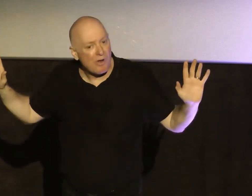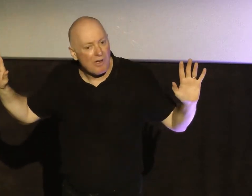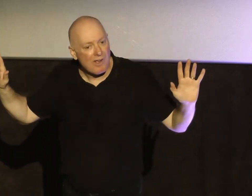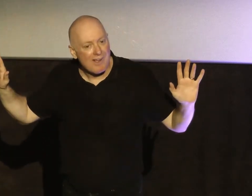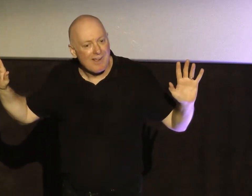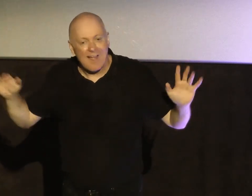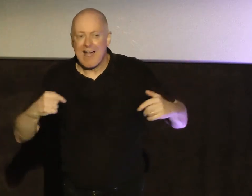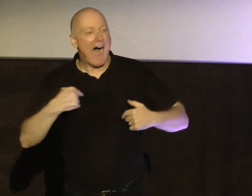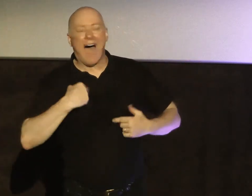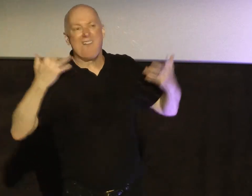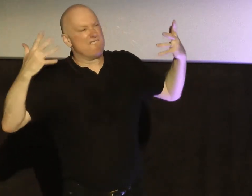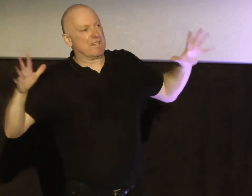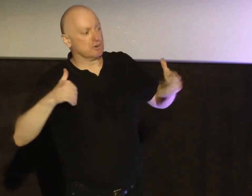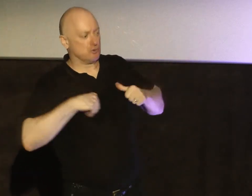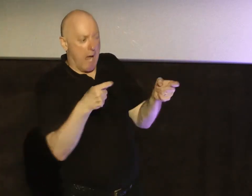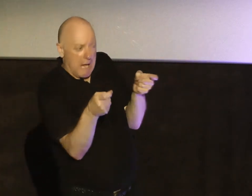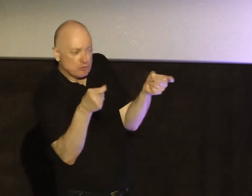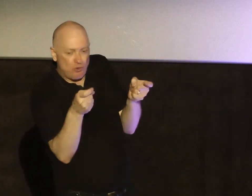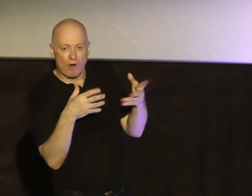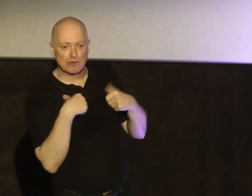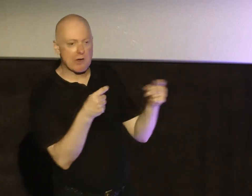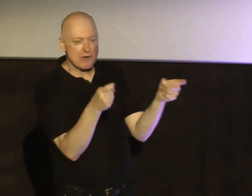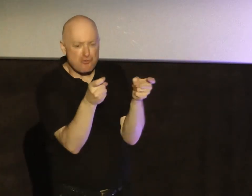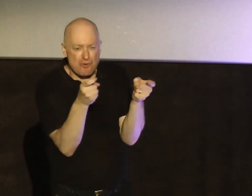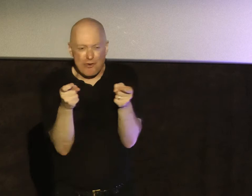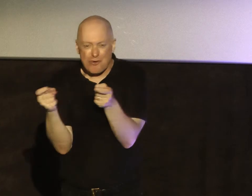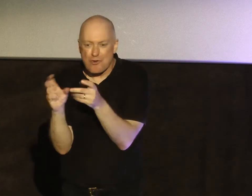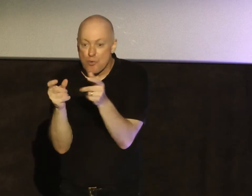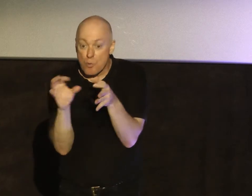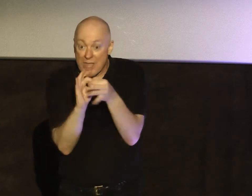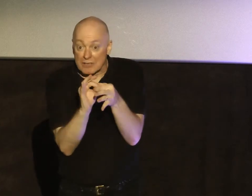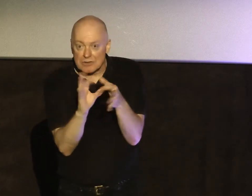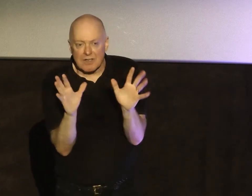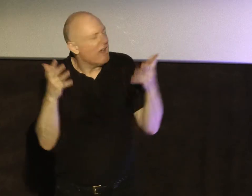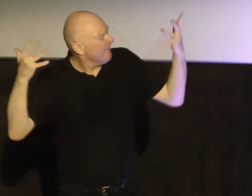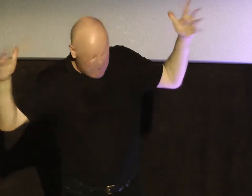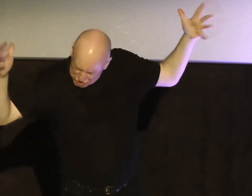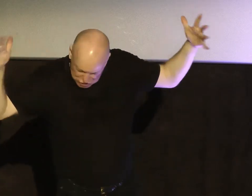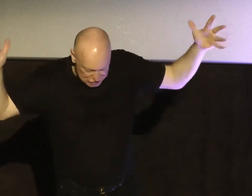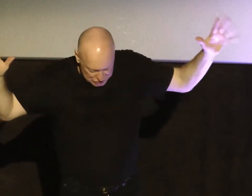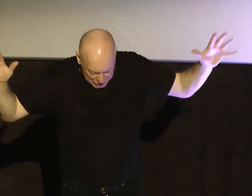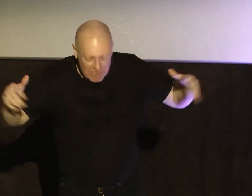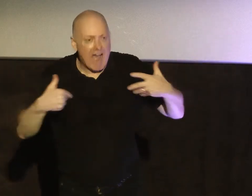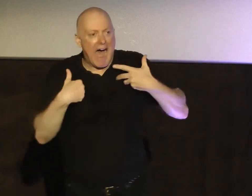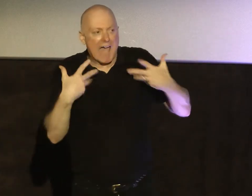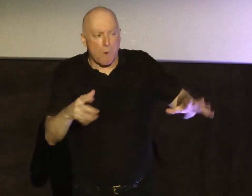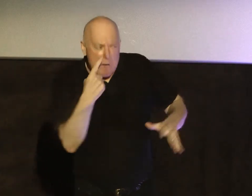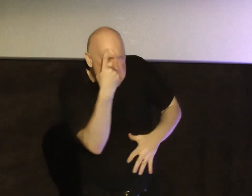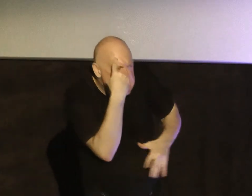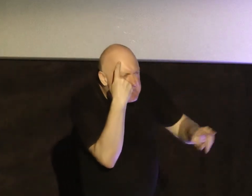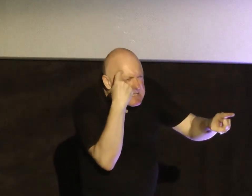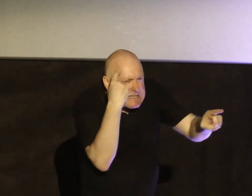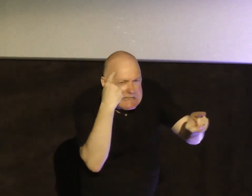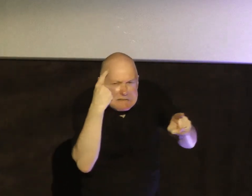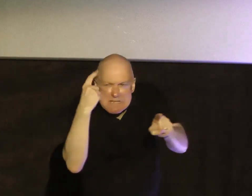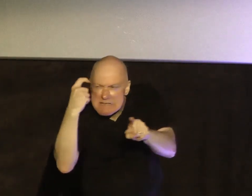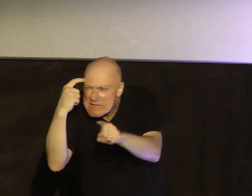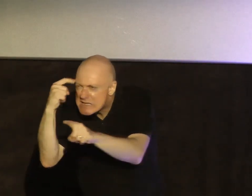to control the outcome of her relationship. She was done trying to control with suspicion and fear. And through a